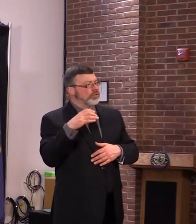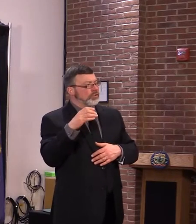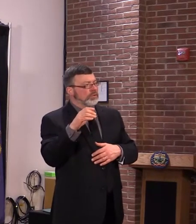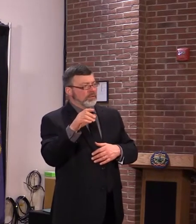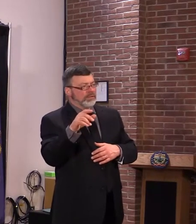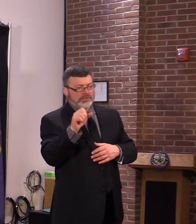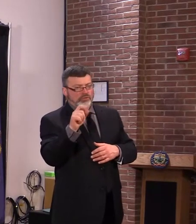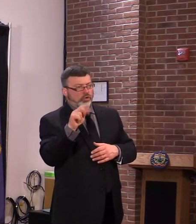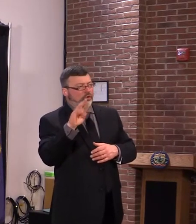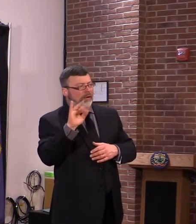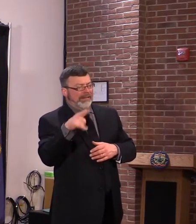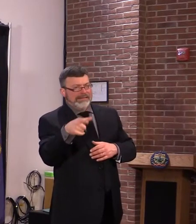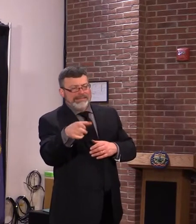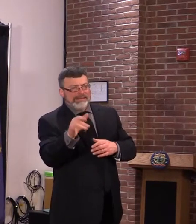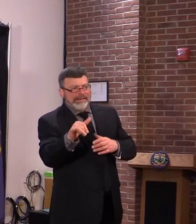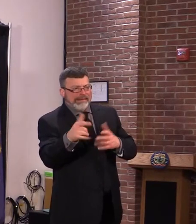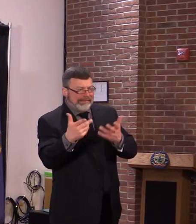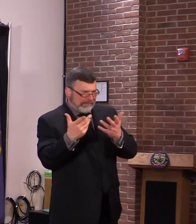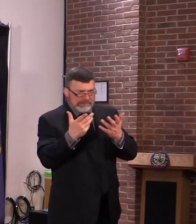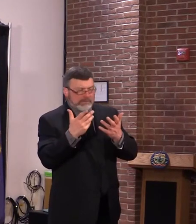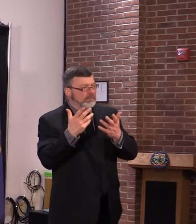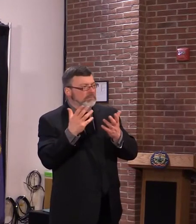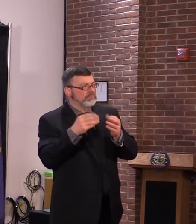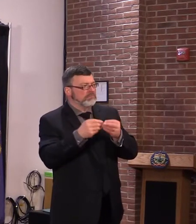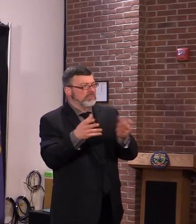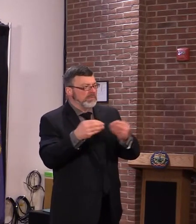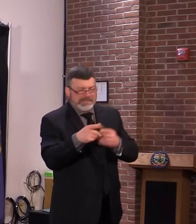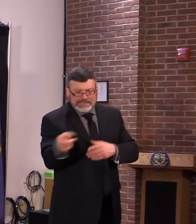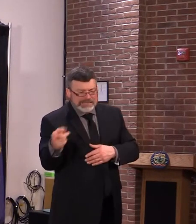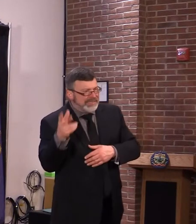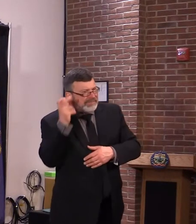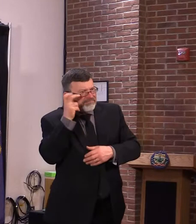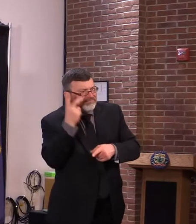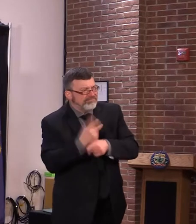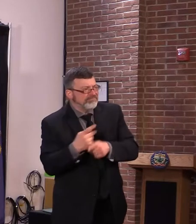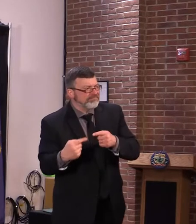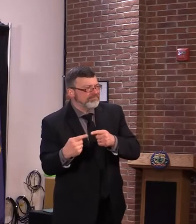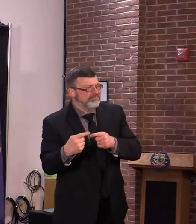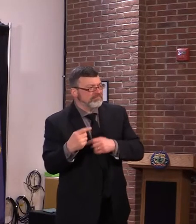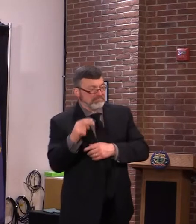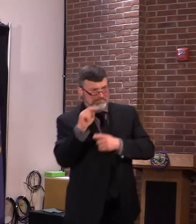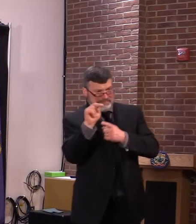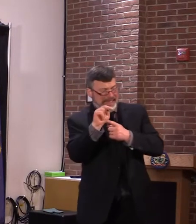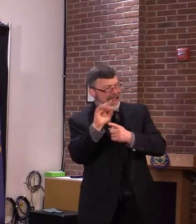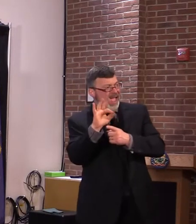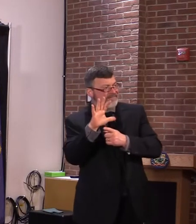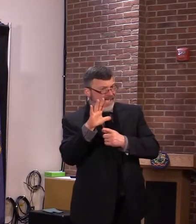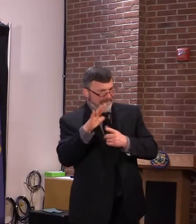I am, Governor. It was hard to hear the question. I think it was how many N95 masks. Yeah,